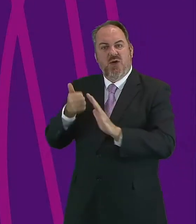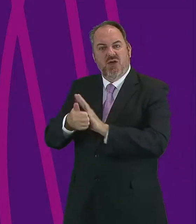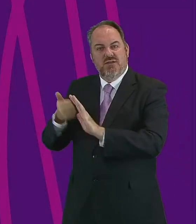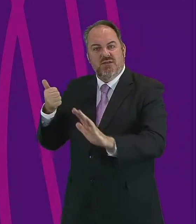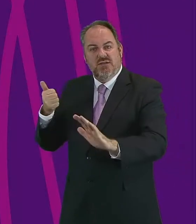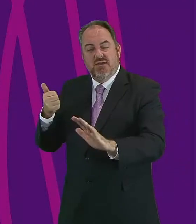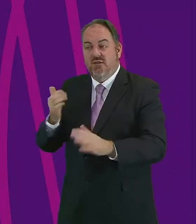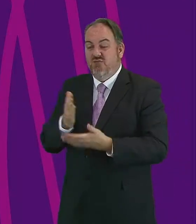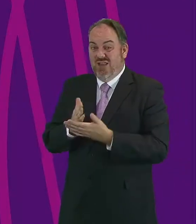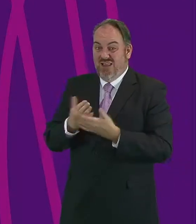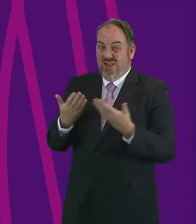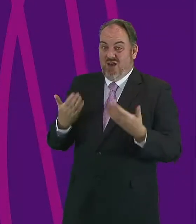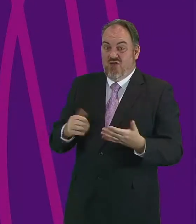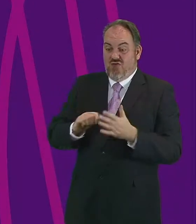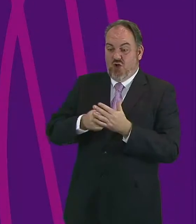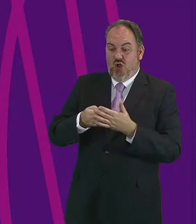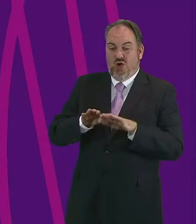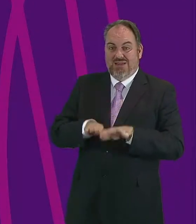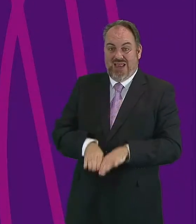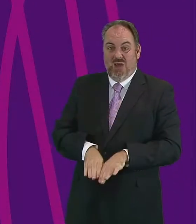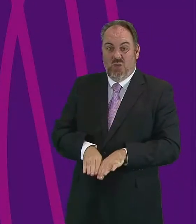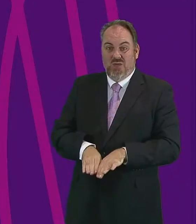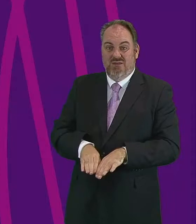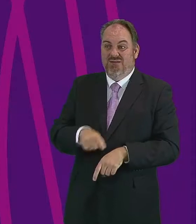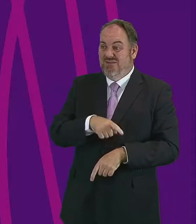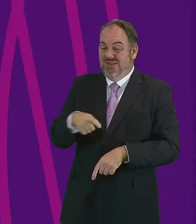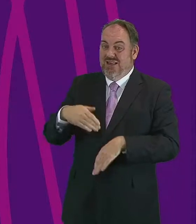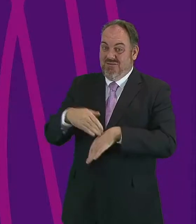lockdown restrictions may not be felt in full for some